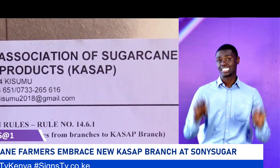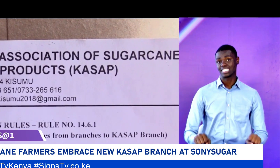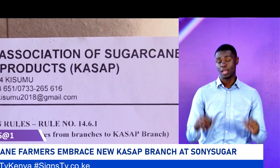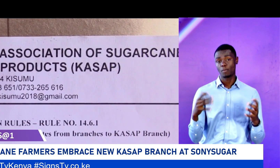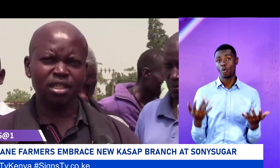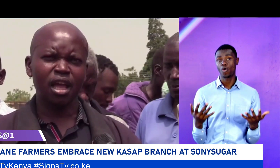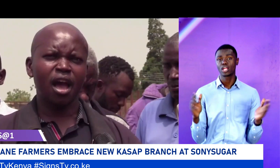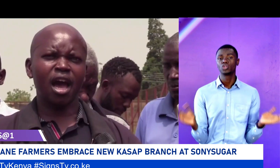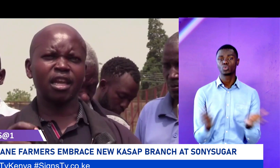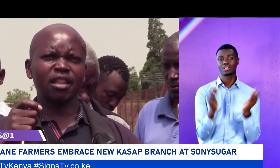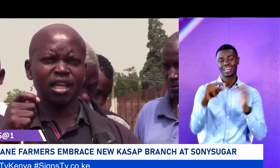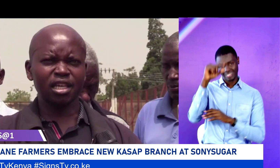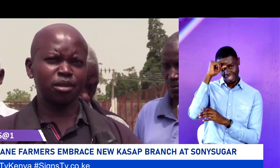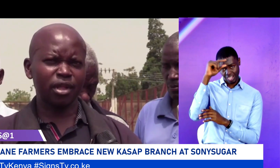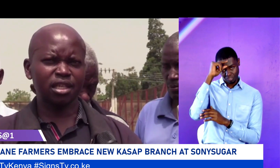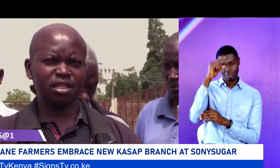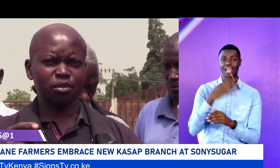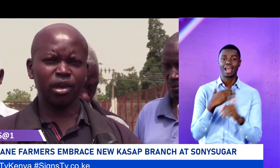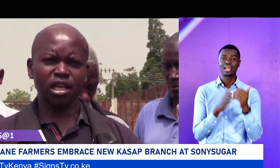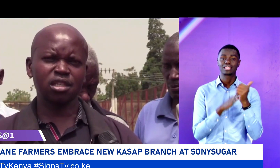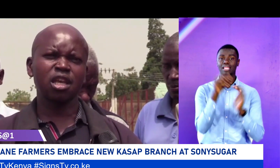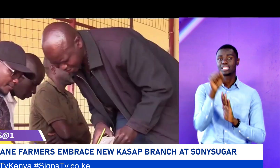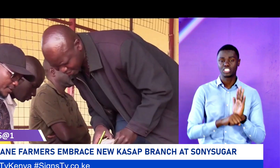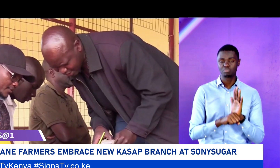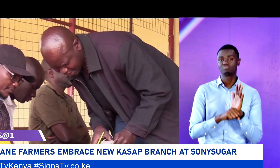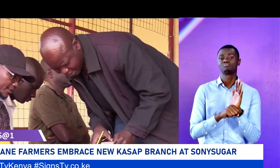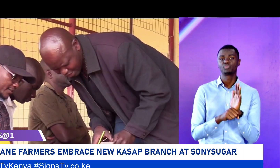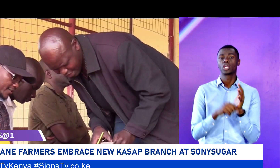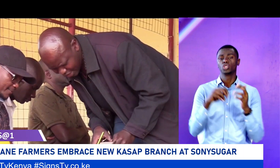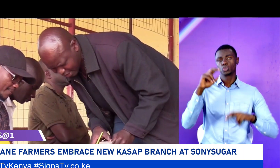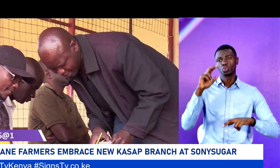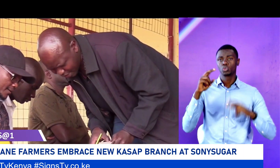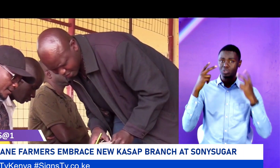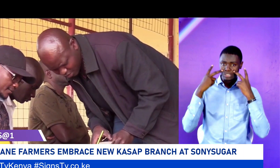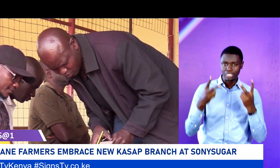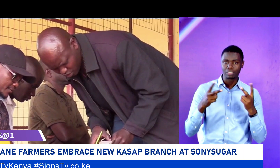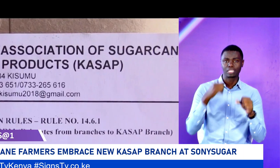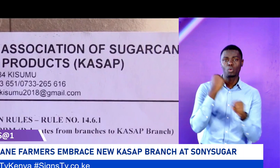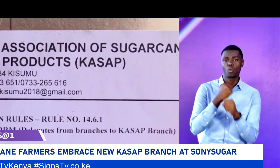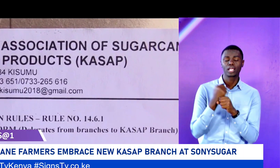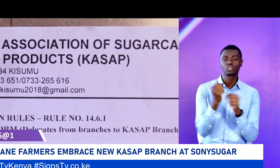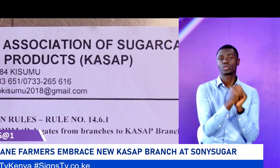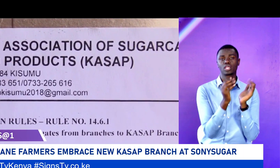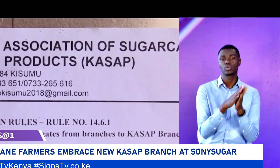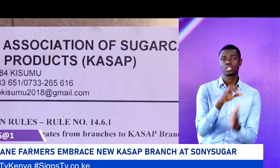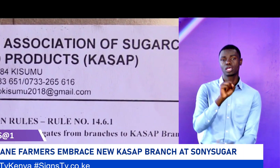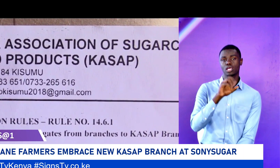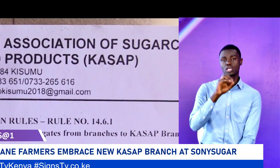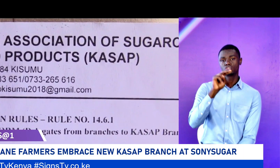the government and the leadership that is in place to see to it that they work together with the Sony management